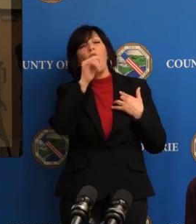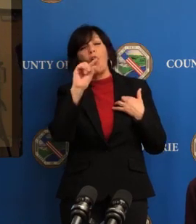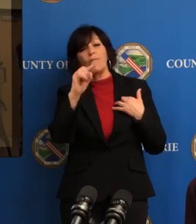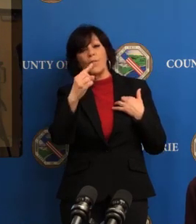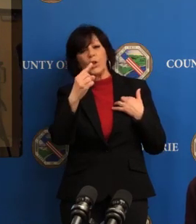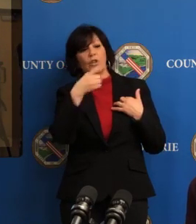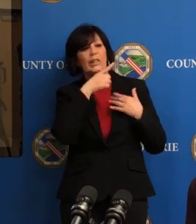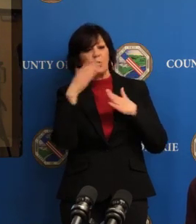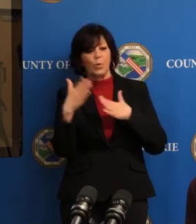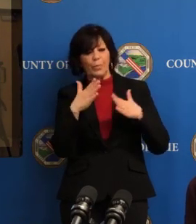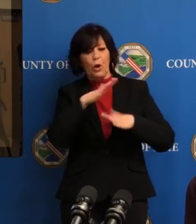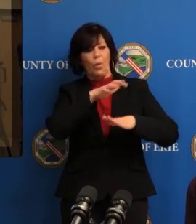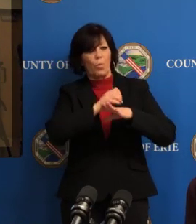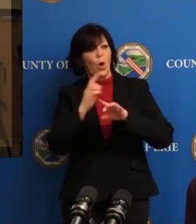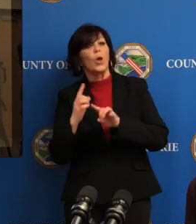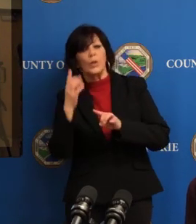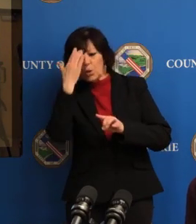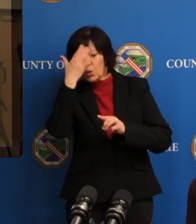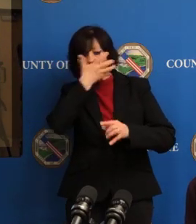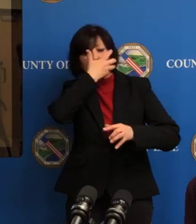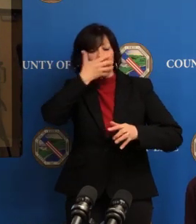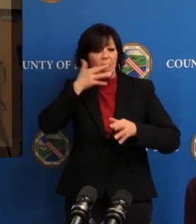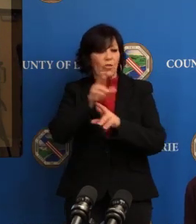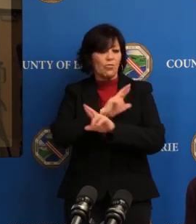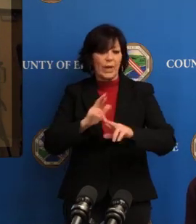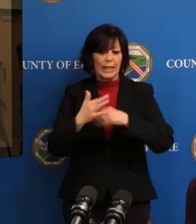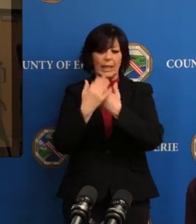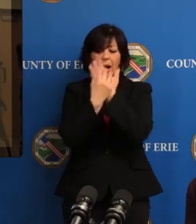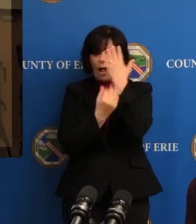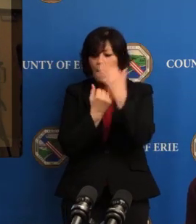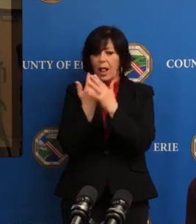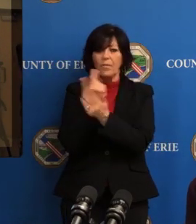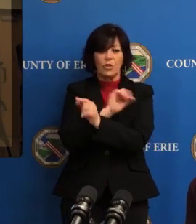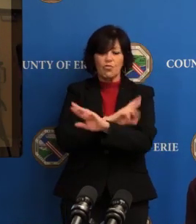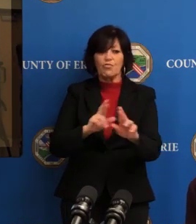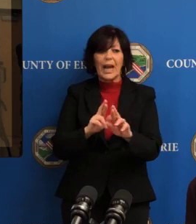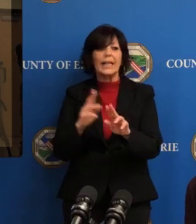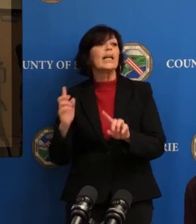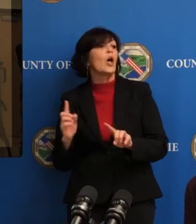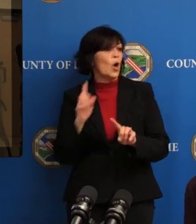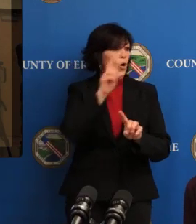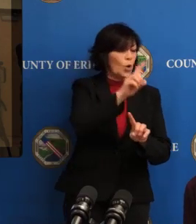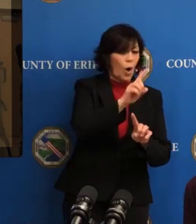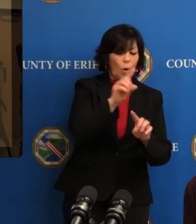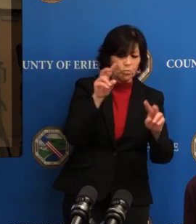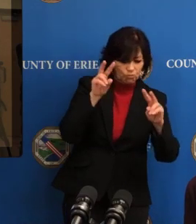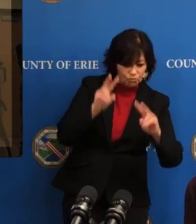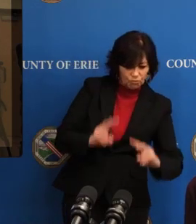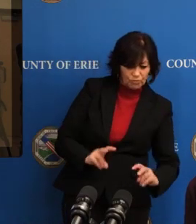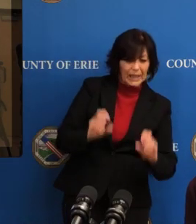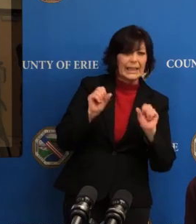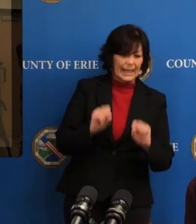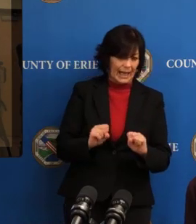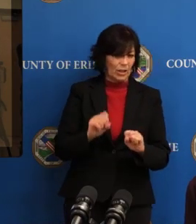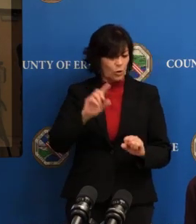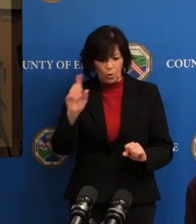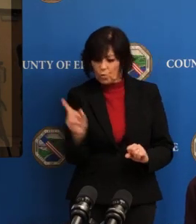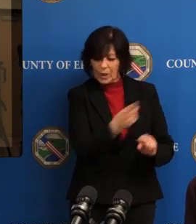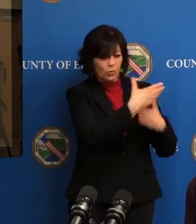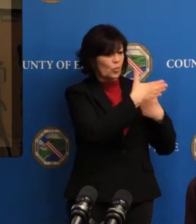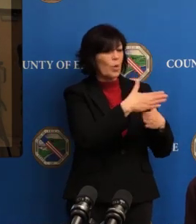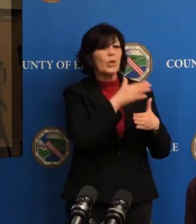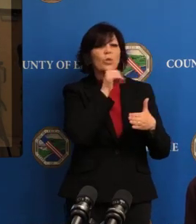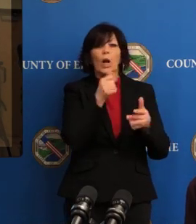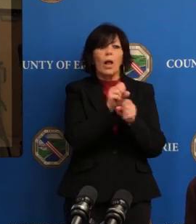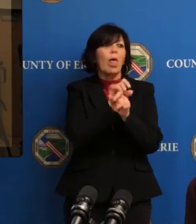can prepare, so they can have the mask ready, they can have the personal protective equipment ready, they can usher you right back into a room so that